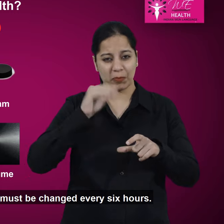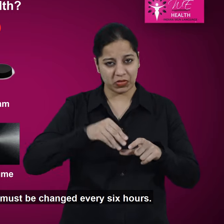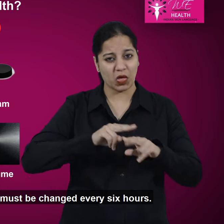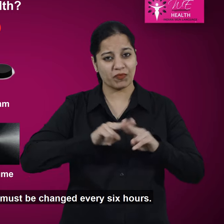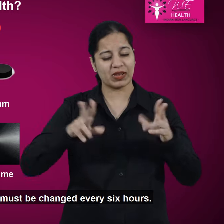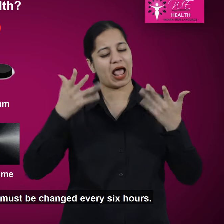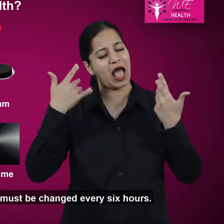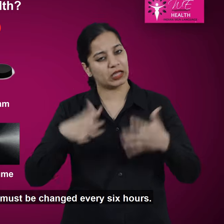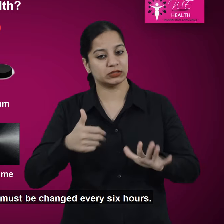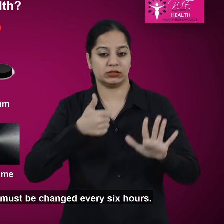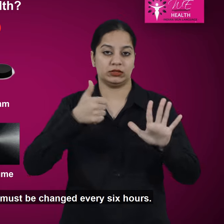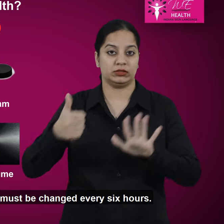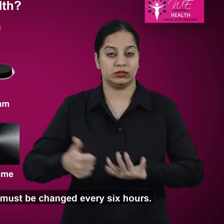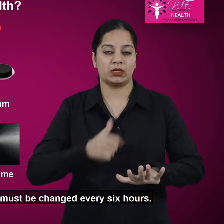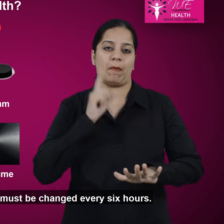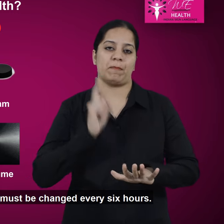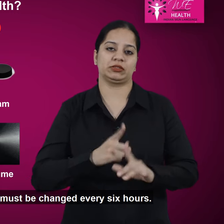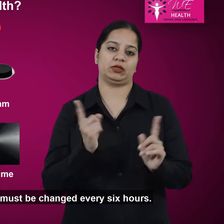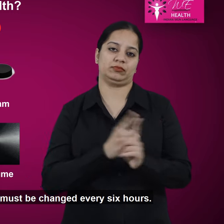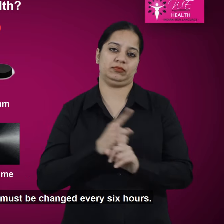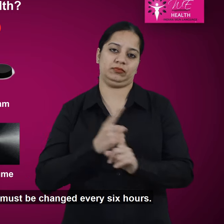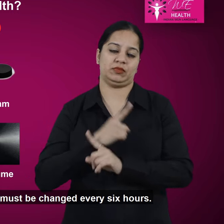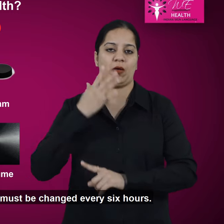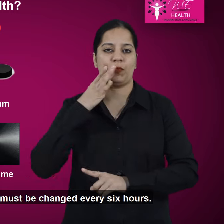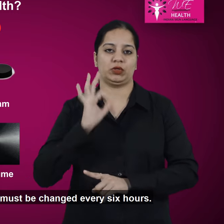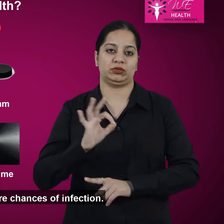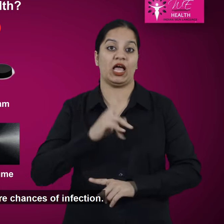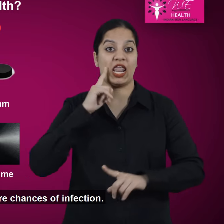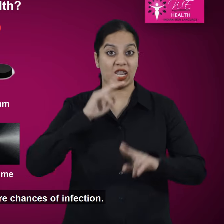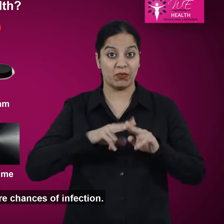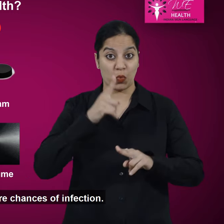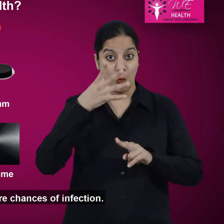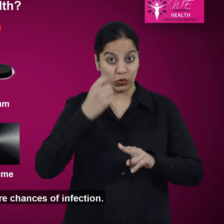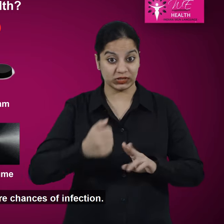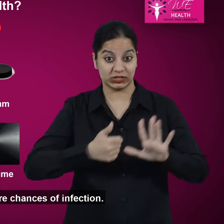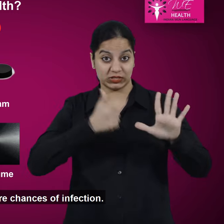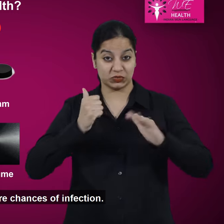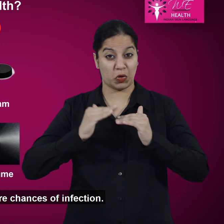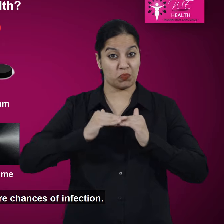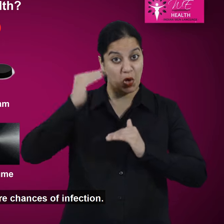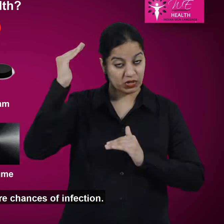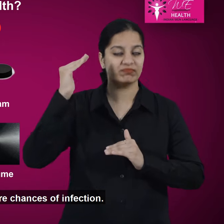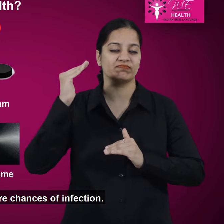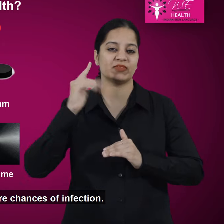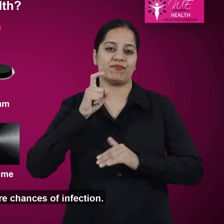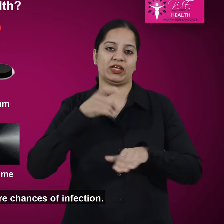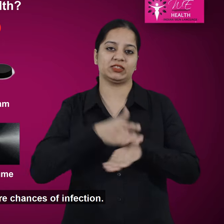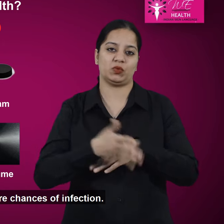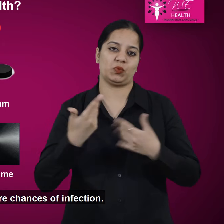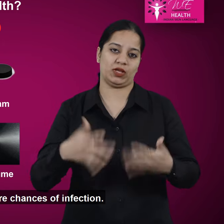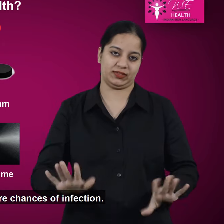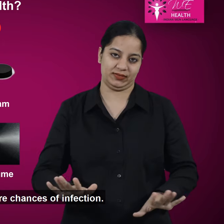kind must be changed every six hours. Otherwise, there are chances of infection.